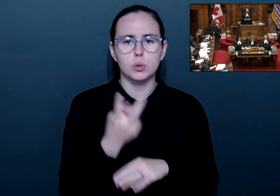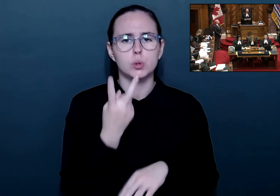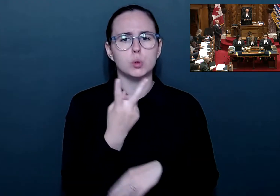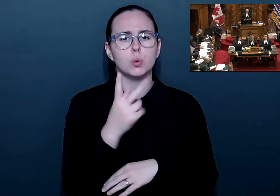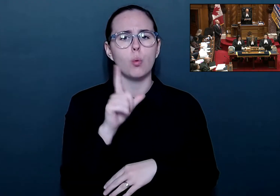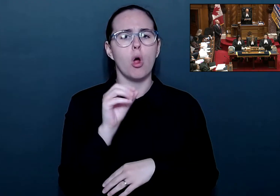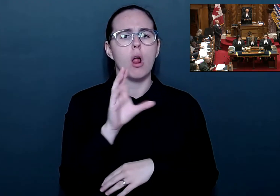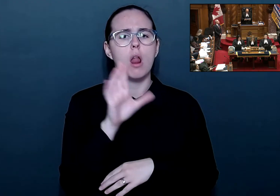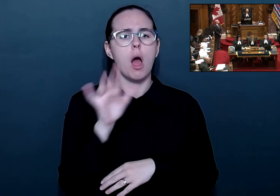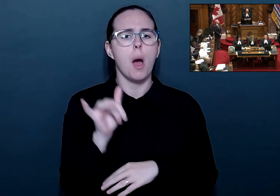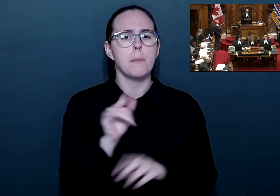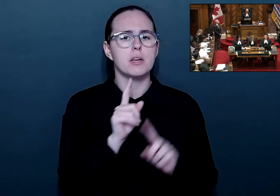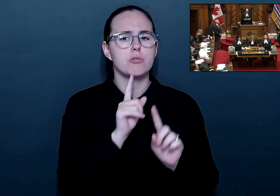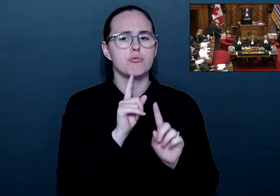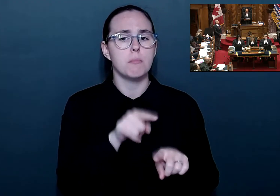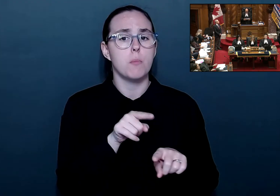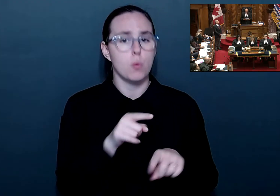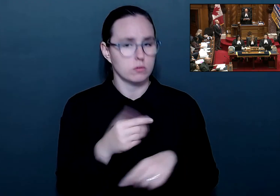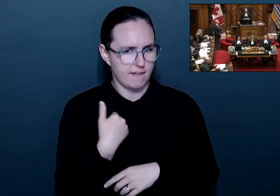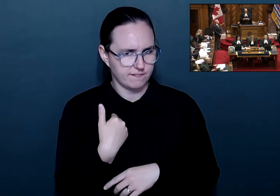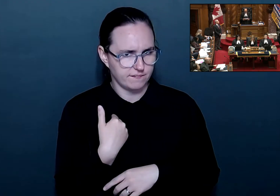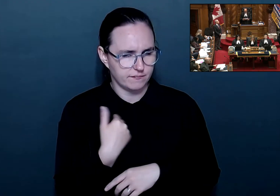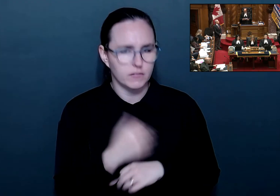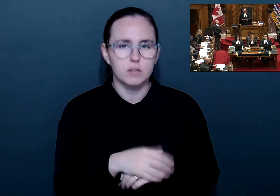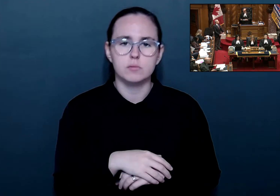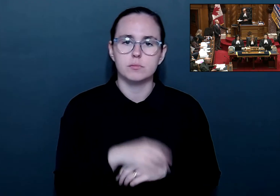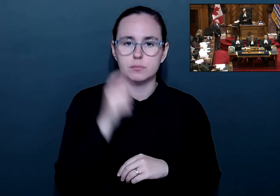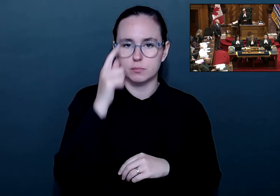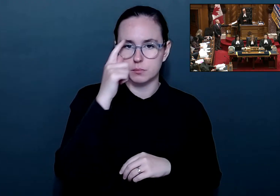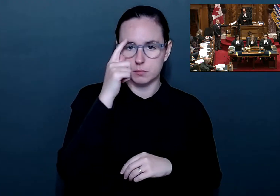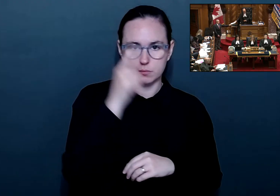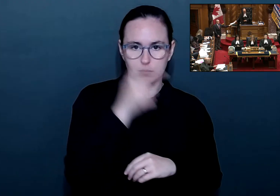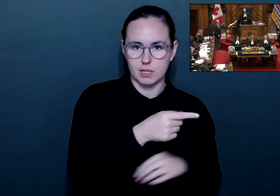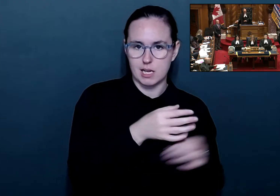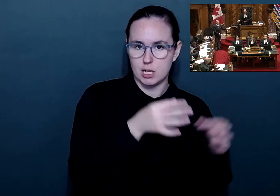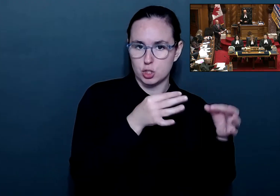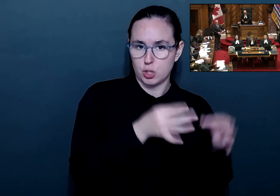Decision 2403, Paul Rasmussen.